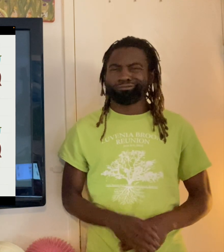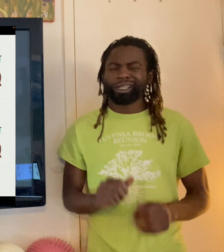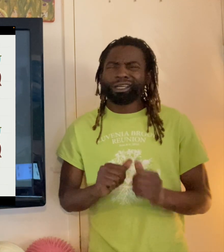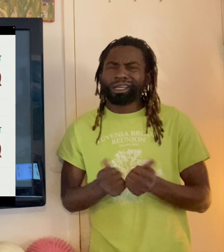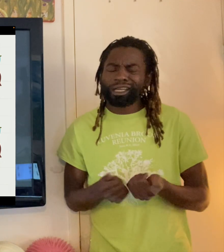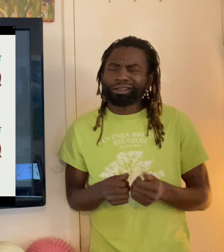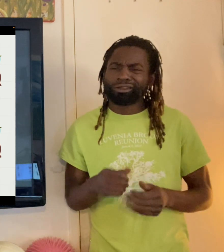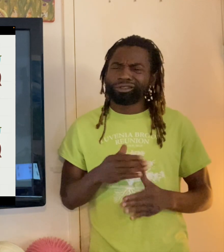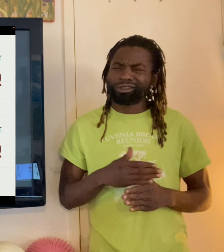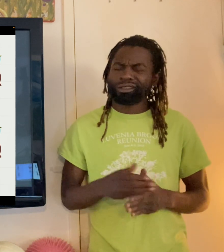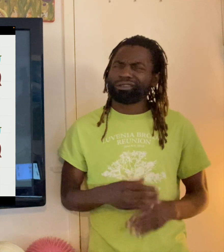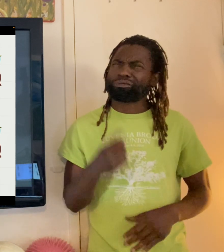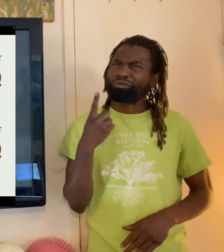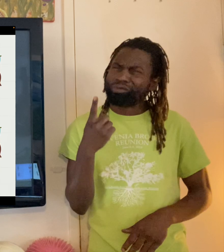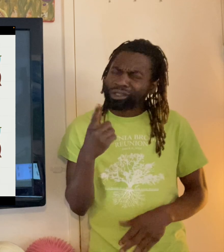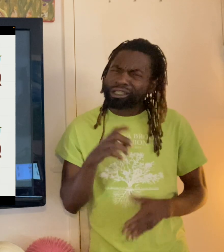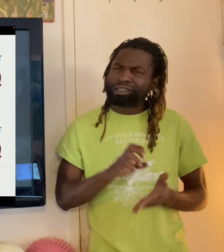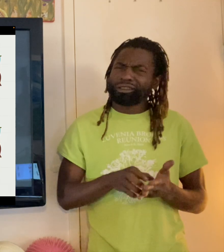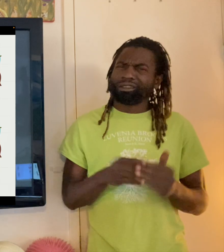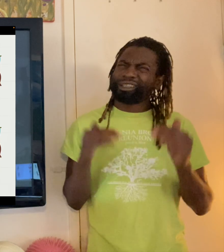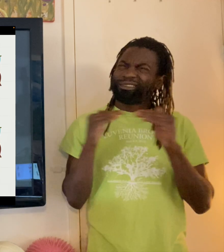share 1 cookie fairly?